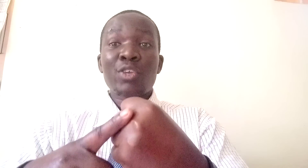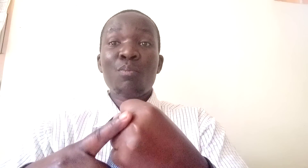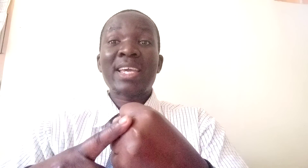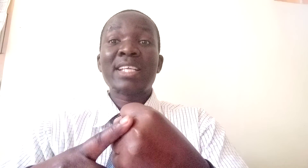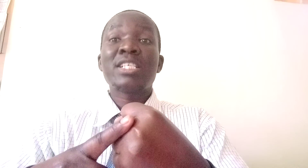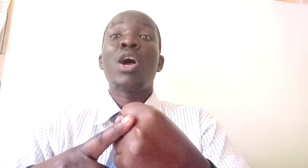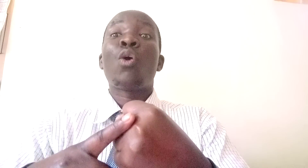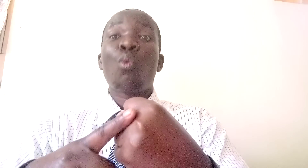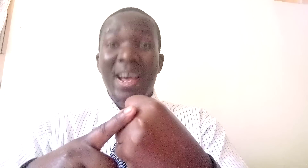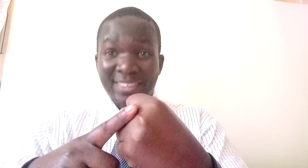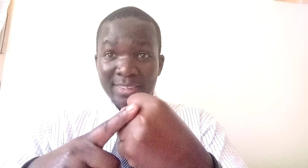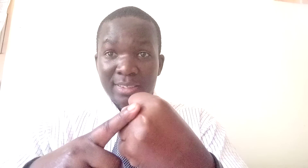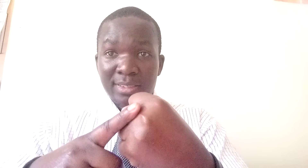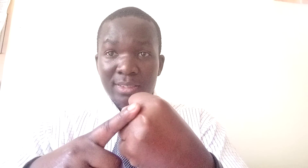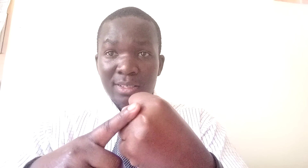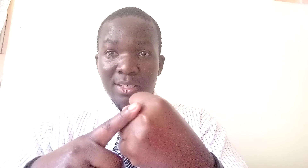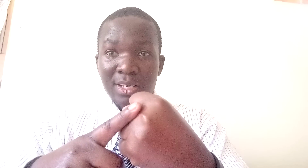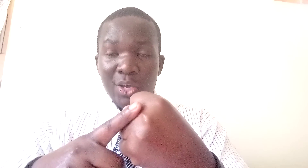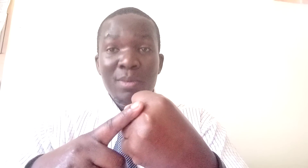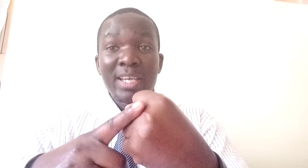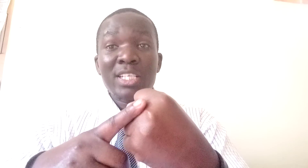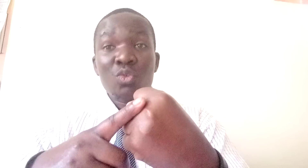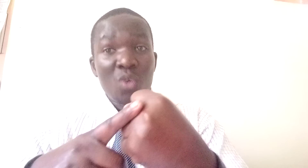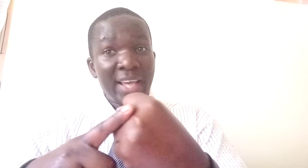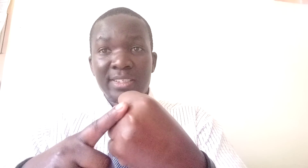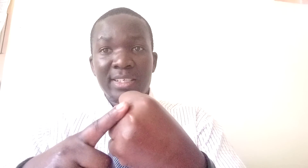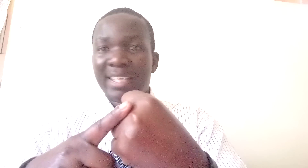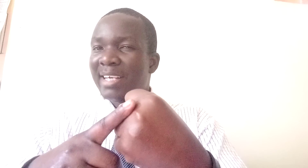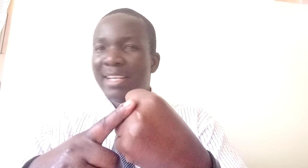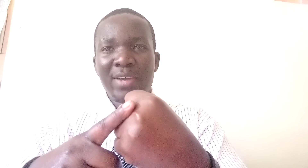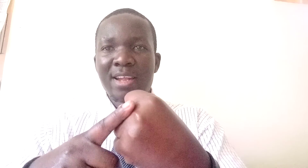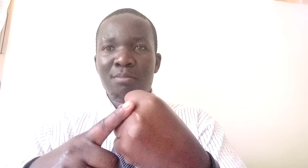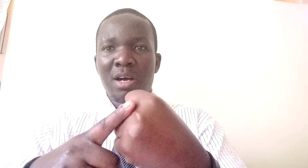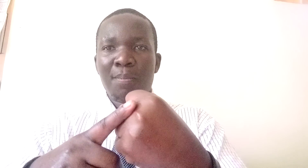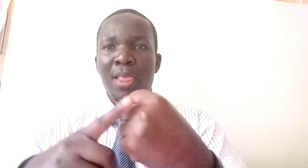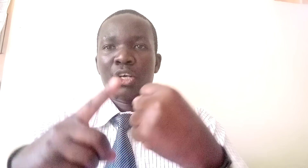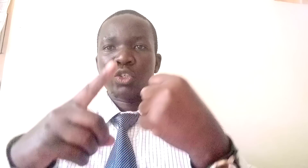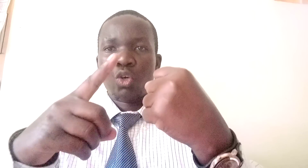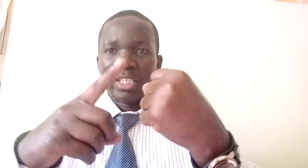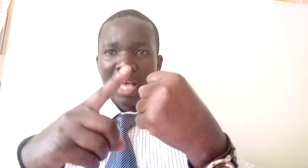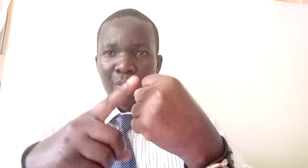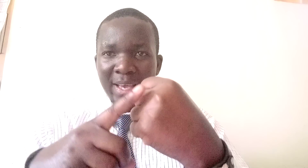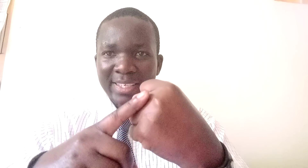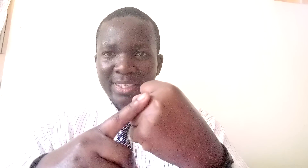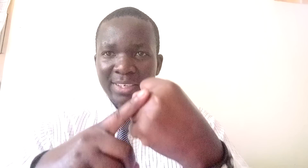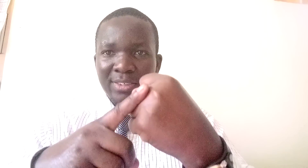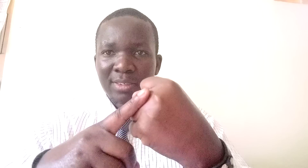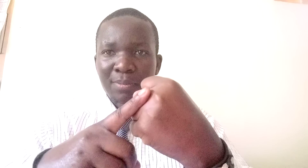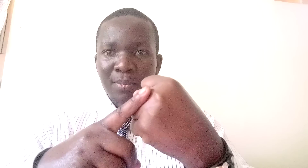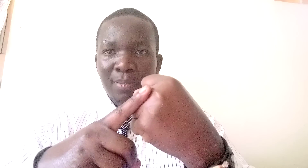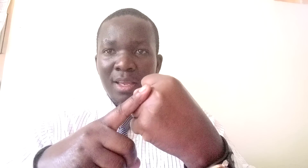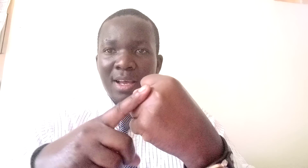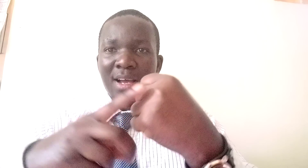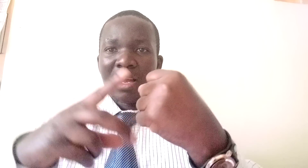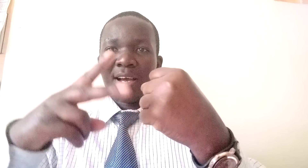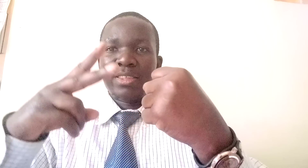you make it once. You make it twice, it's a different number. So this is how we make 6. This is